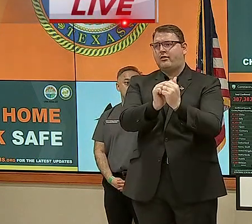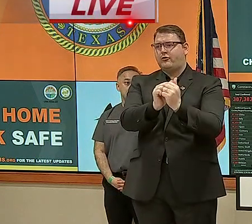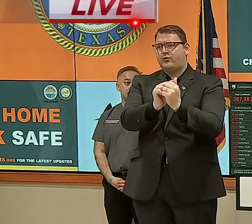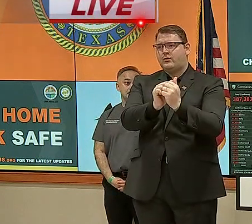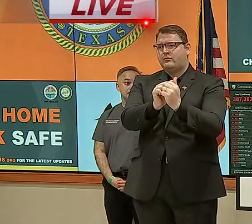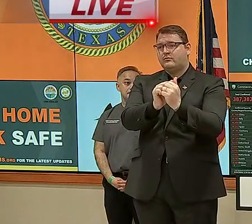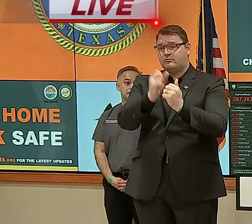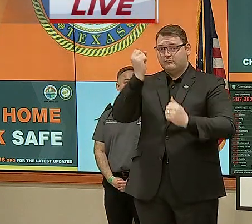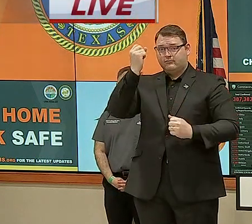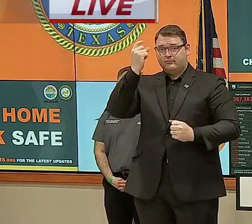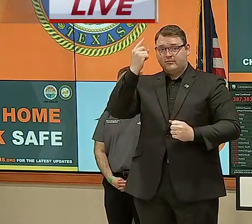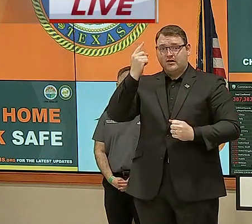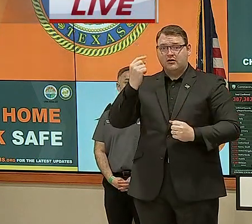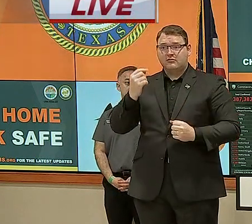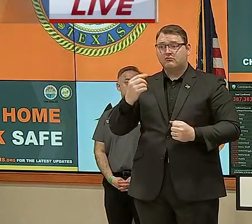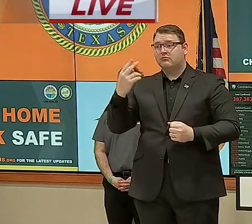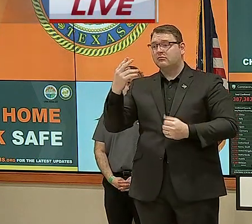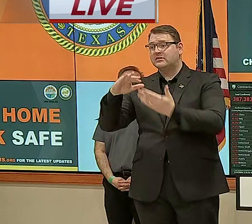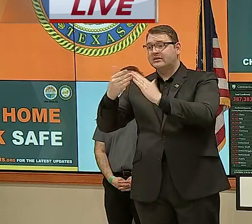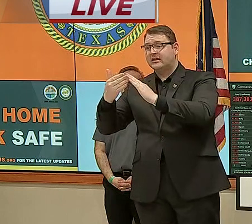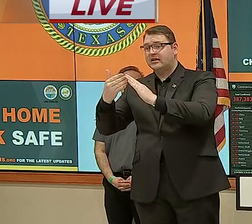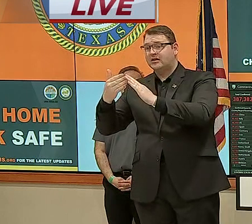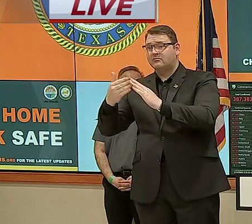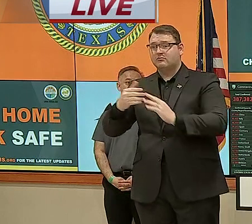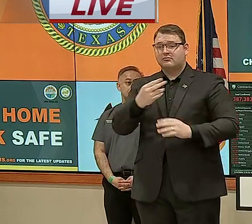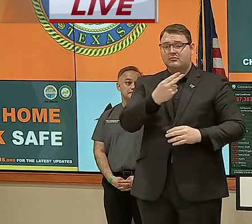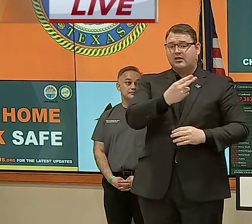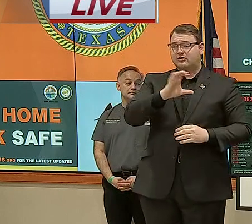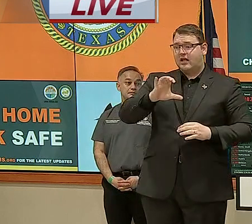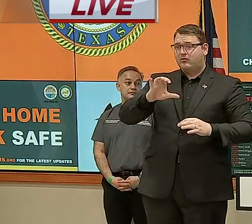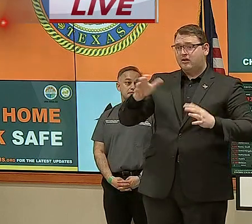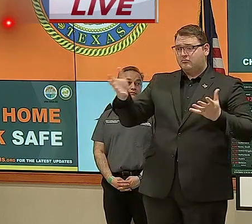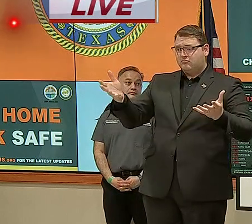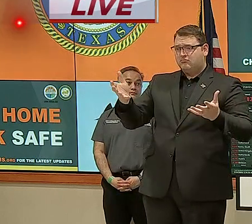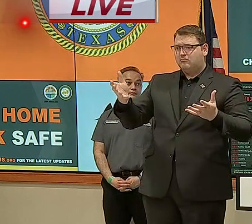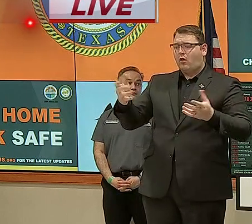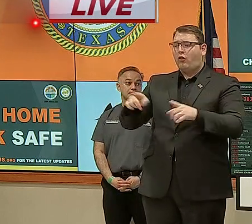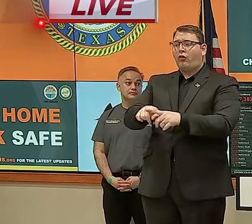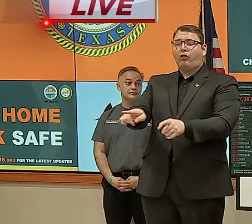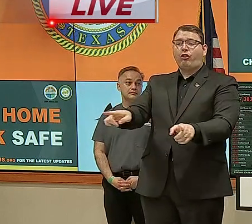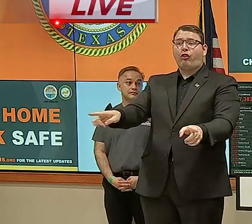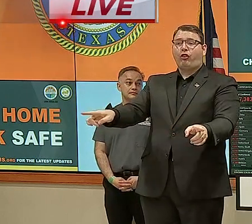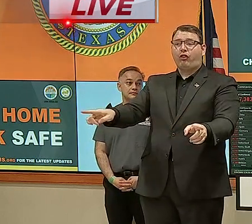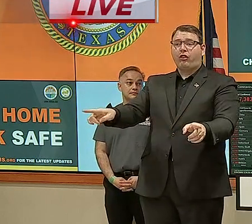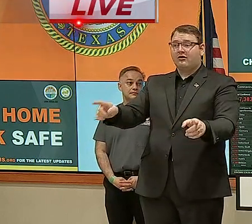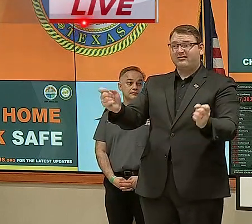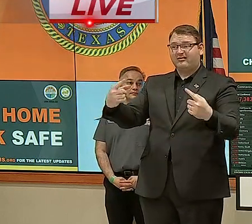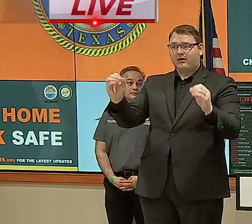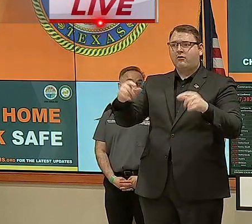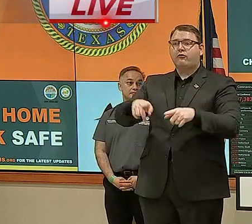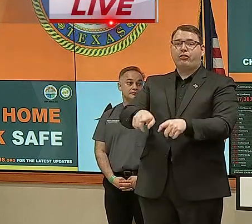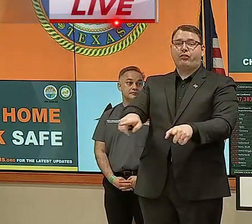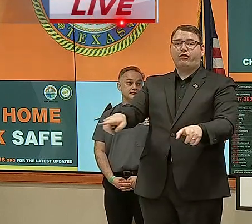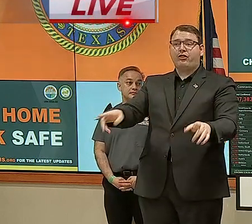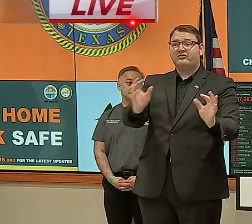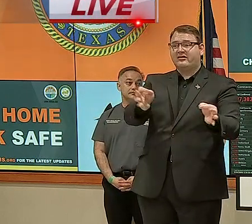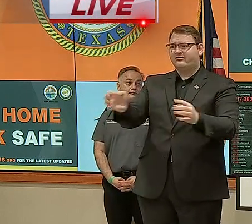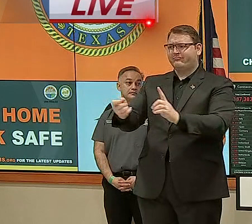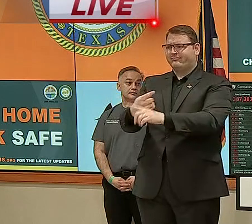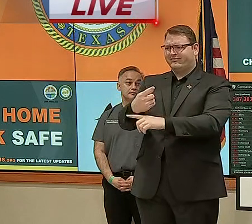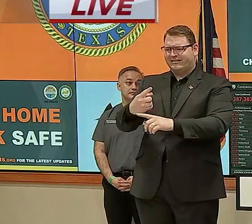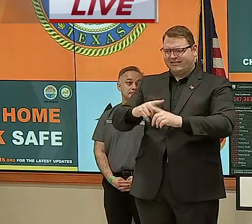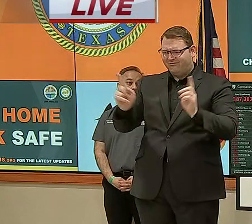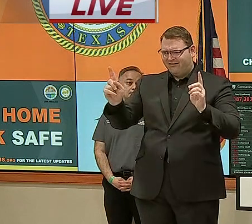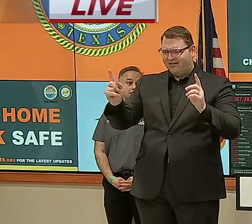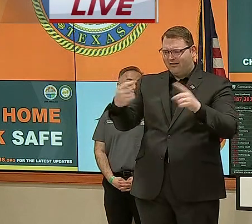Harris County does something else, quite frankly, Houston is all within Harris County. So we are one team. And that is